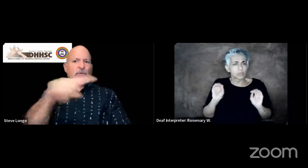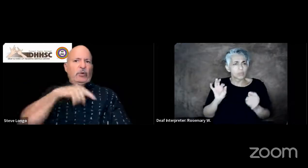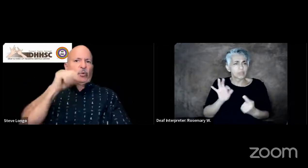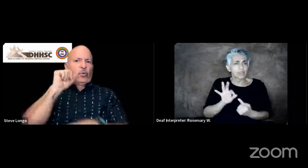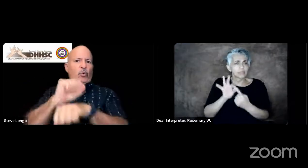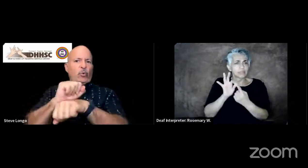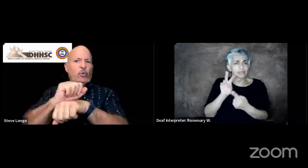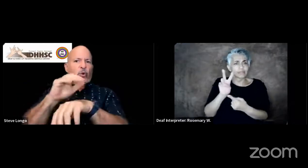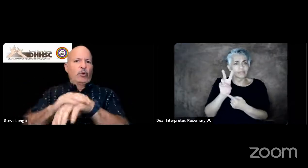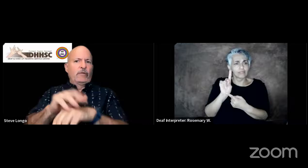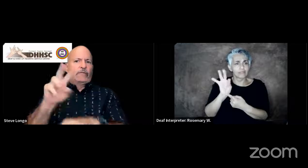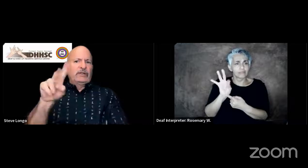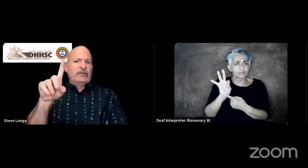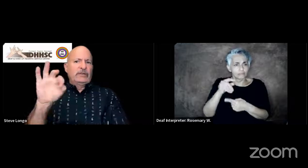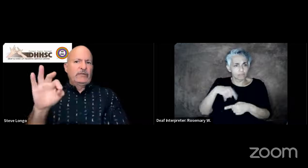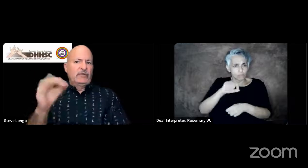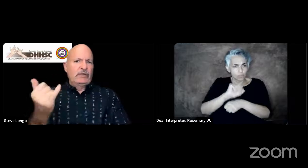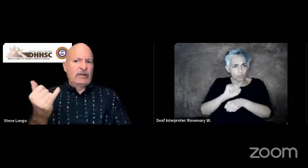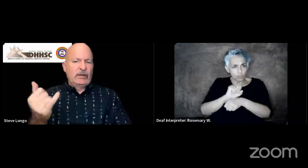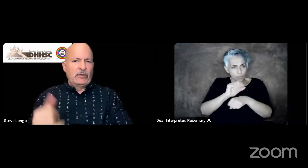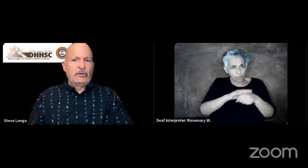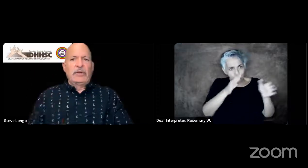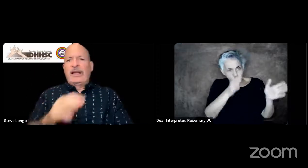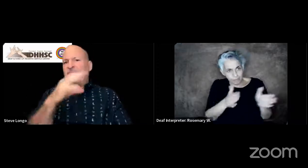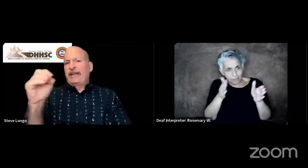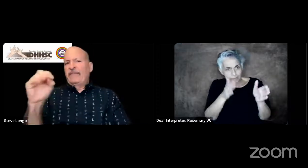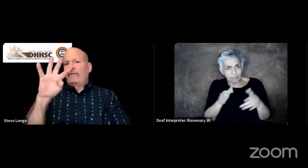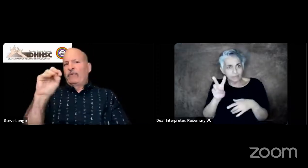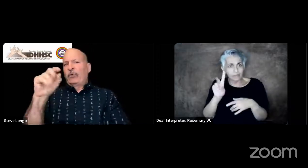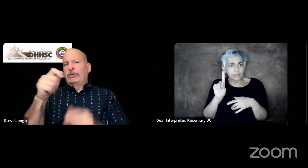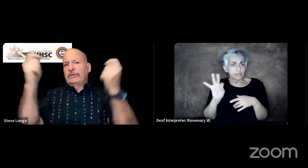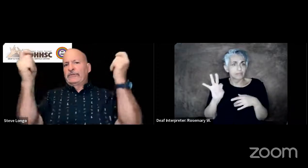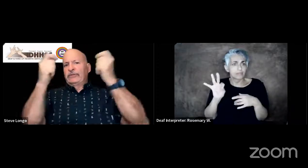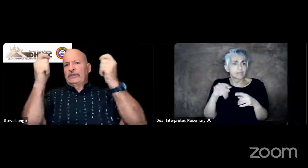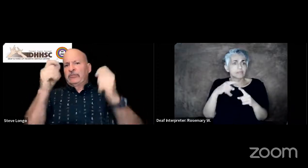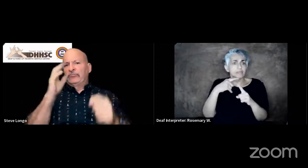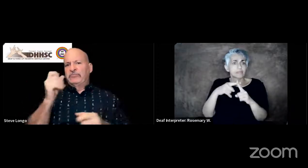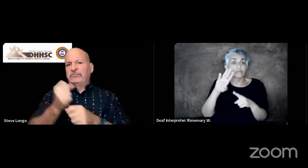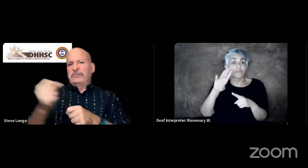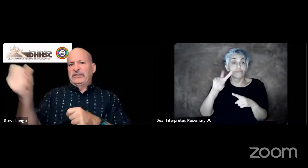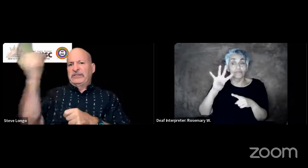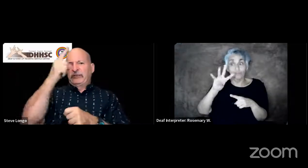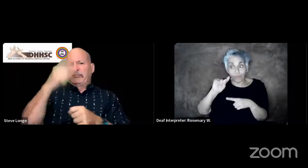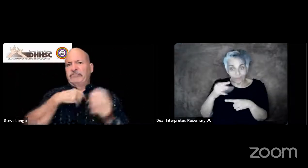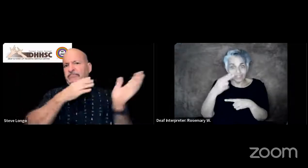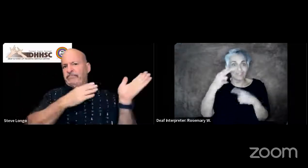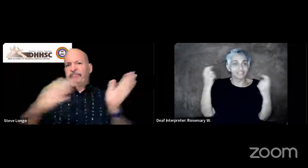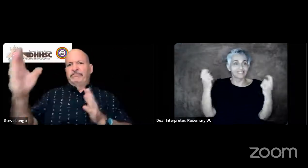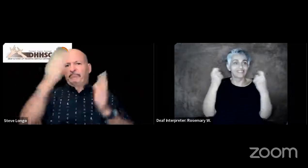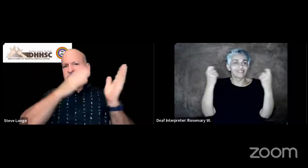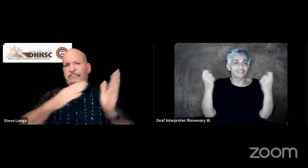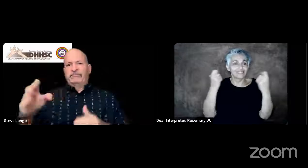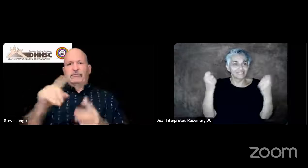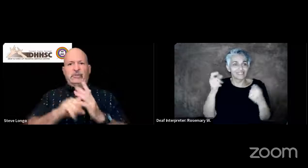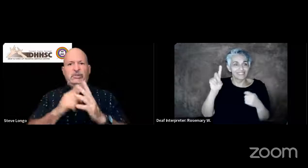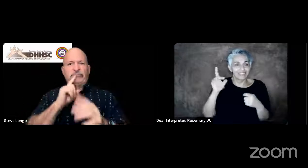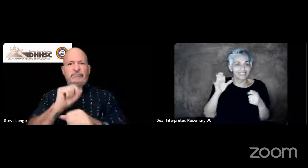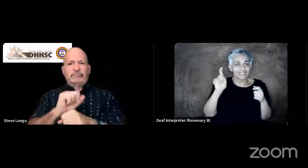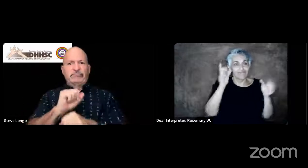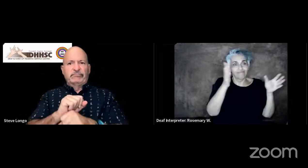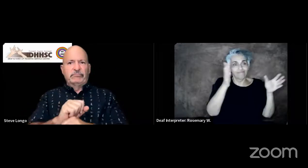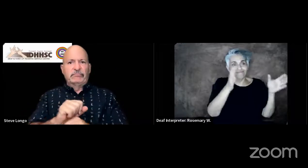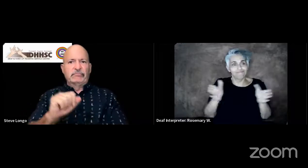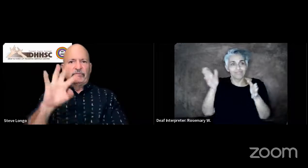bring up? I don't believe there's anything other than the Valley Deaf Festival that we're all currently working on. And then, of course, the 40th